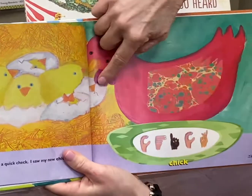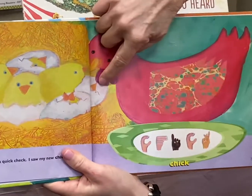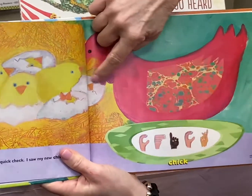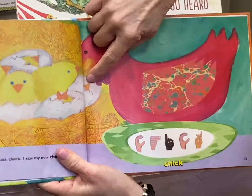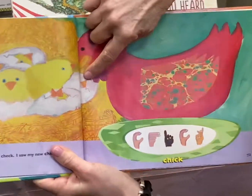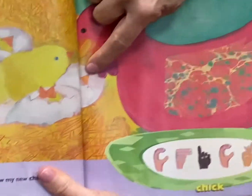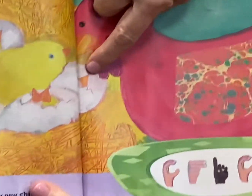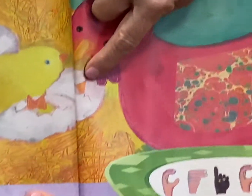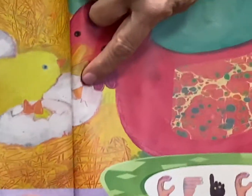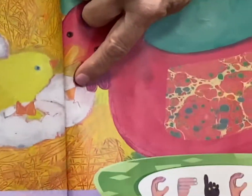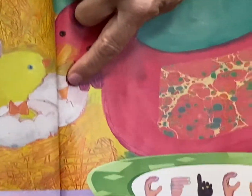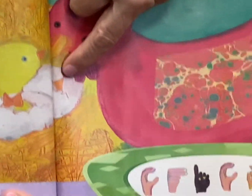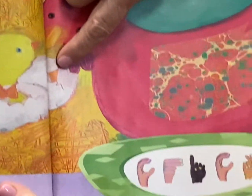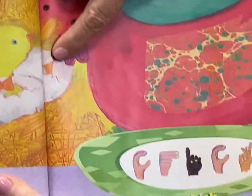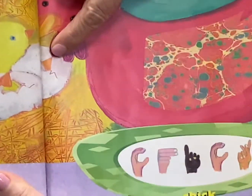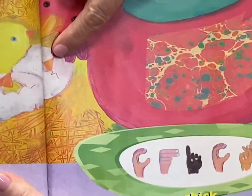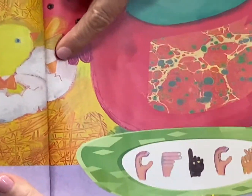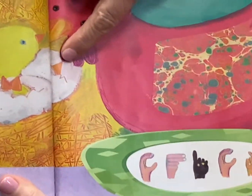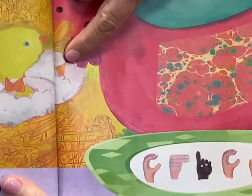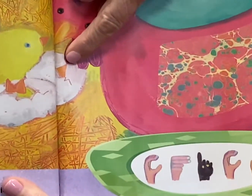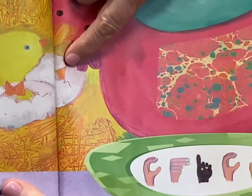to see this one. There's one little tiny beak, 6.